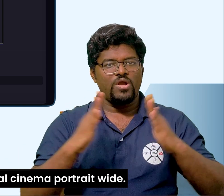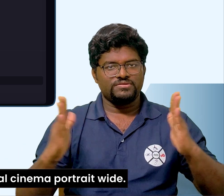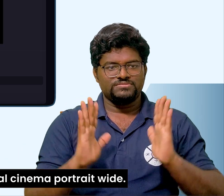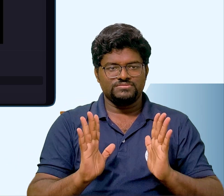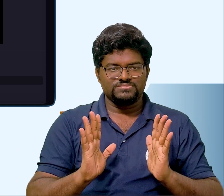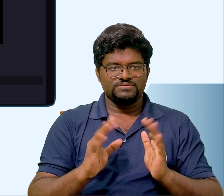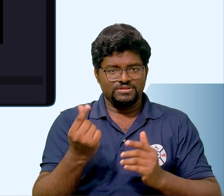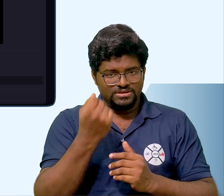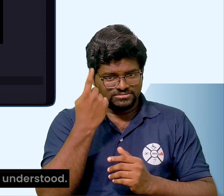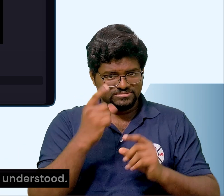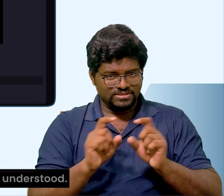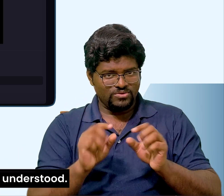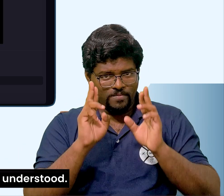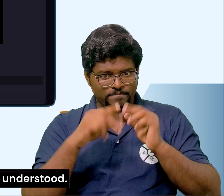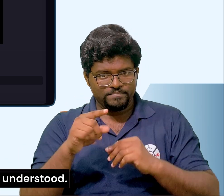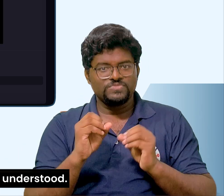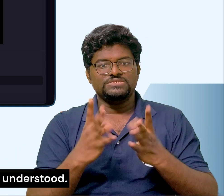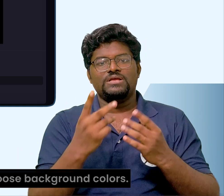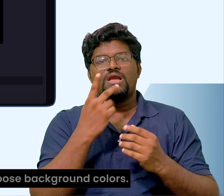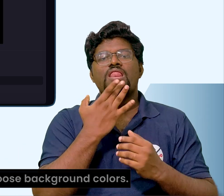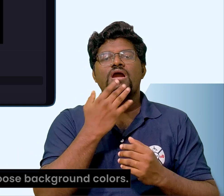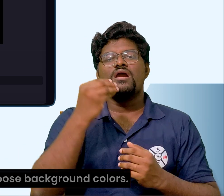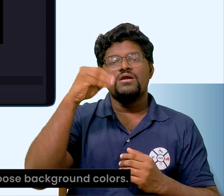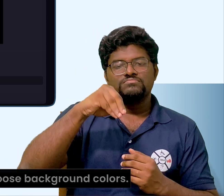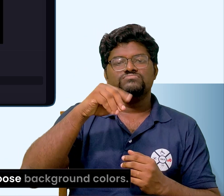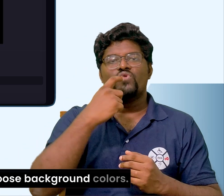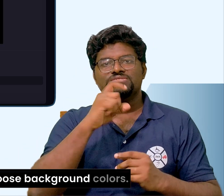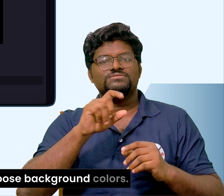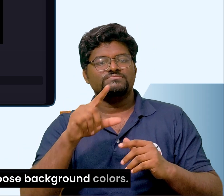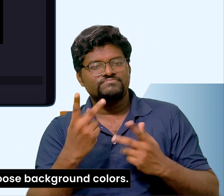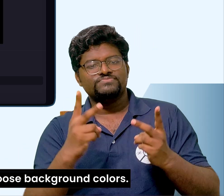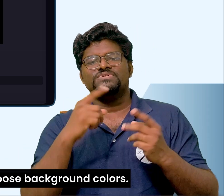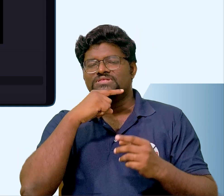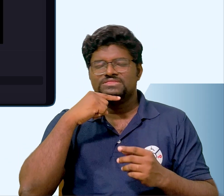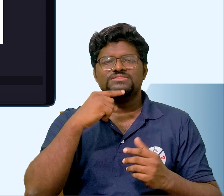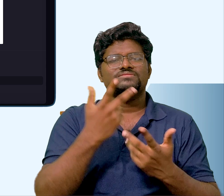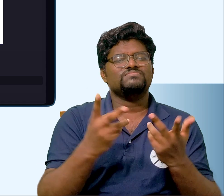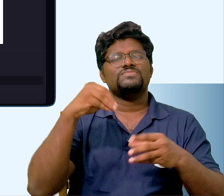wide. Hope you understood. Click on colors to choose background colors.